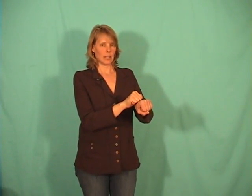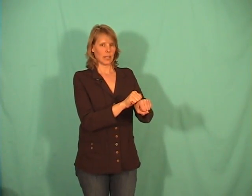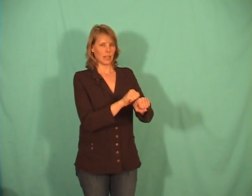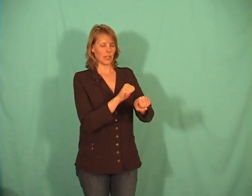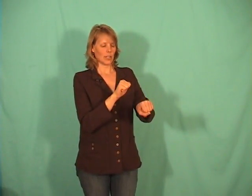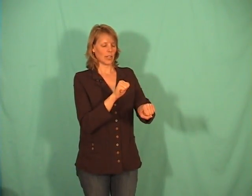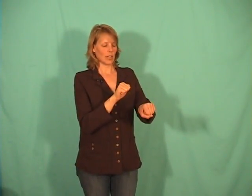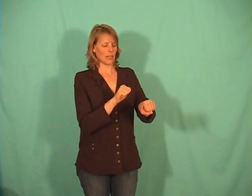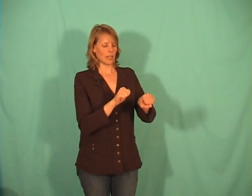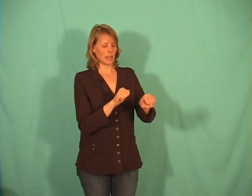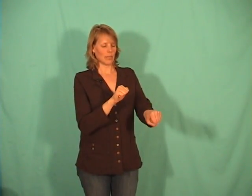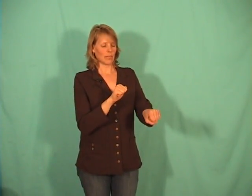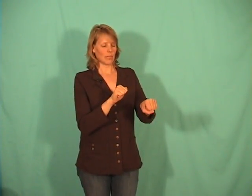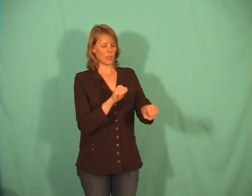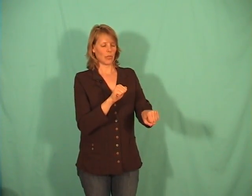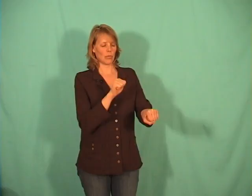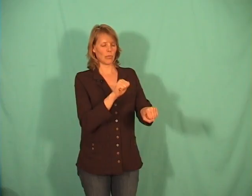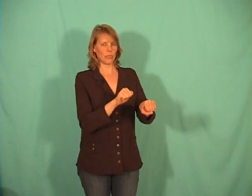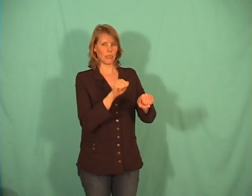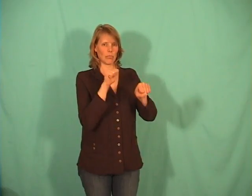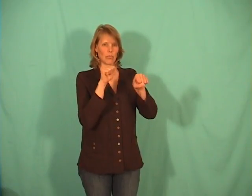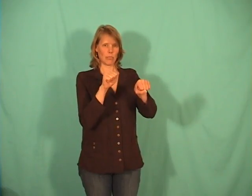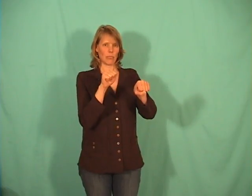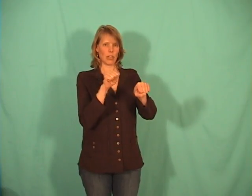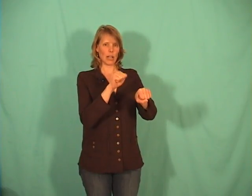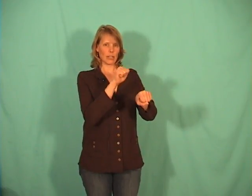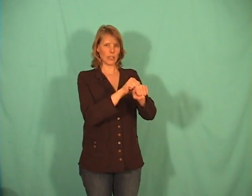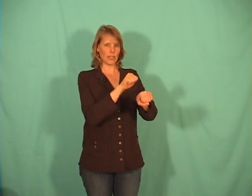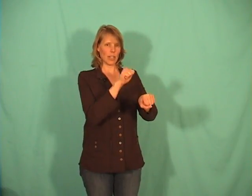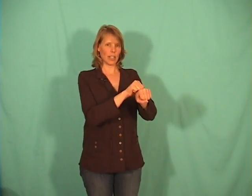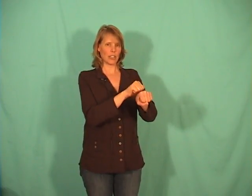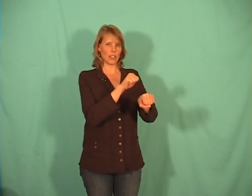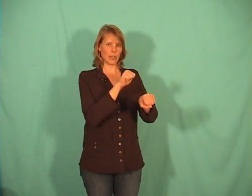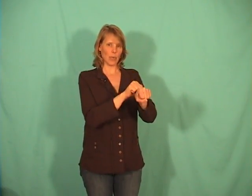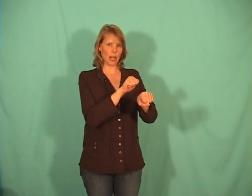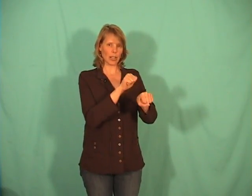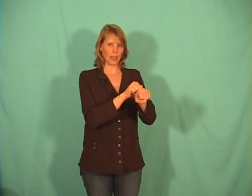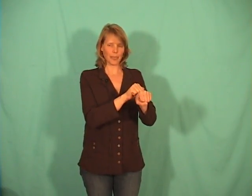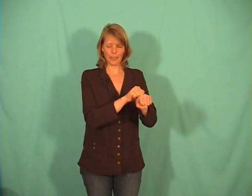You just have 2 rocks and they're hitting each other. Rock.